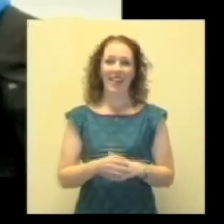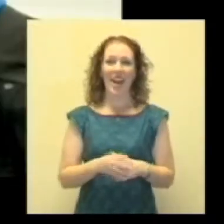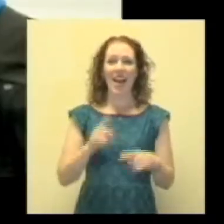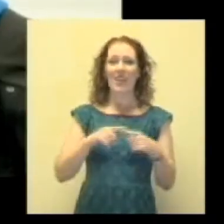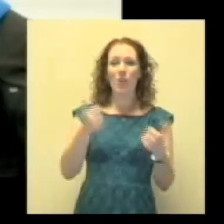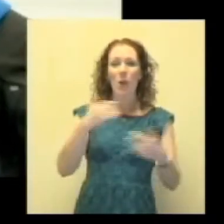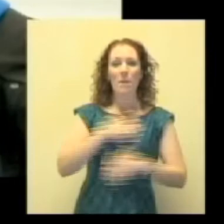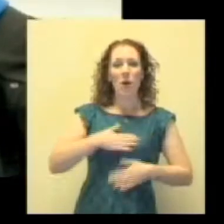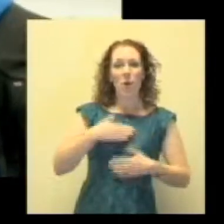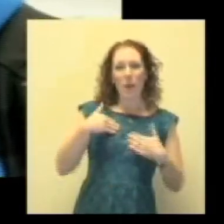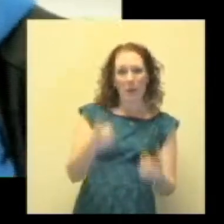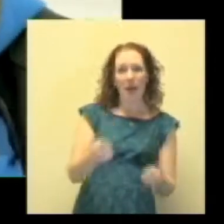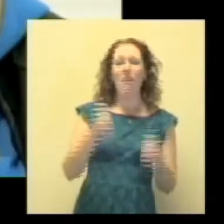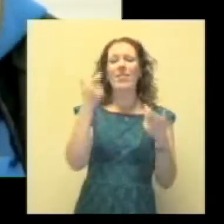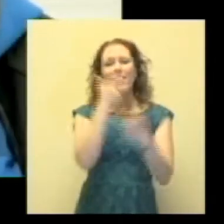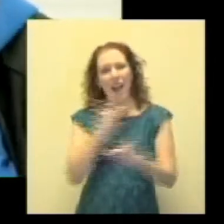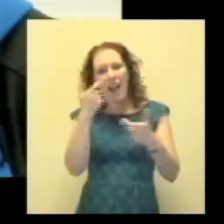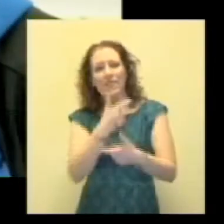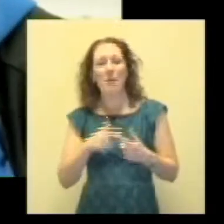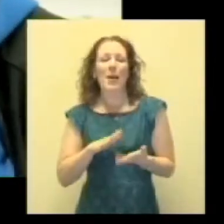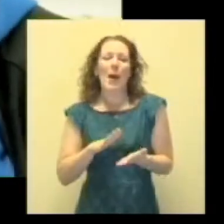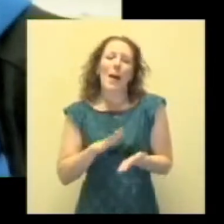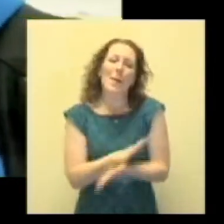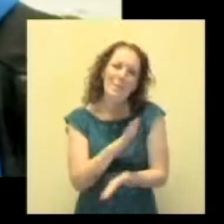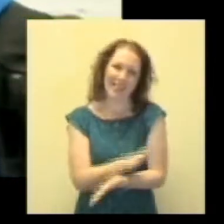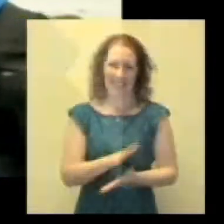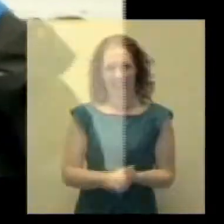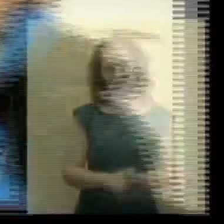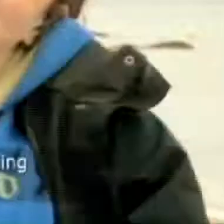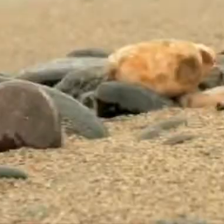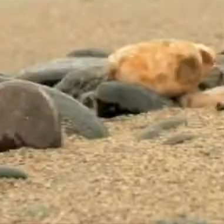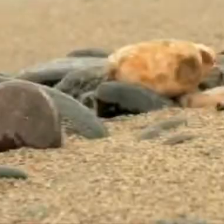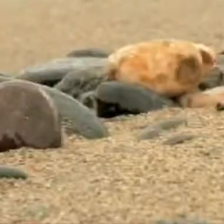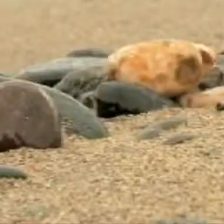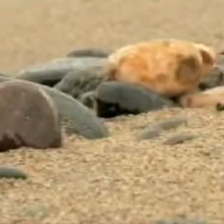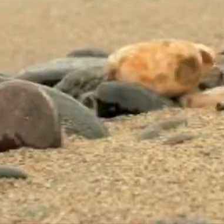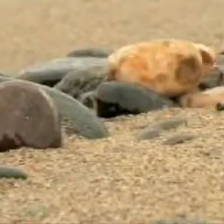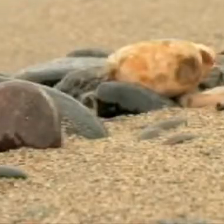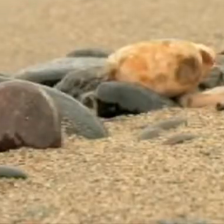fun. Good emotional well-being is laughing and be happy.